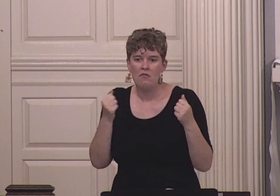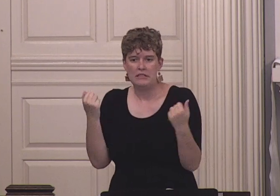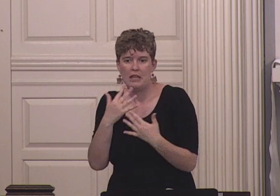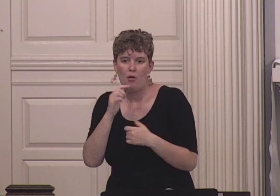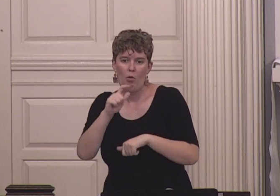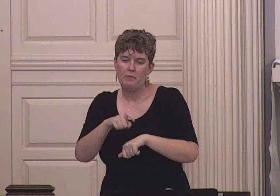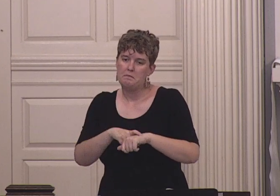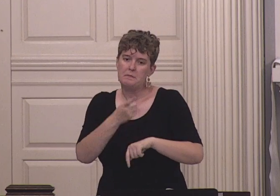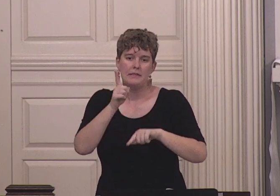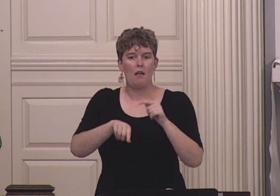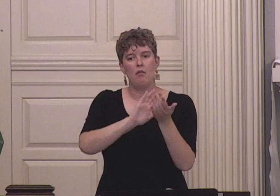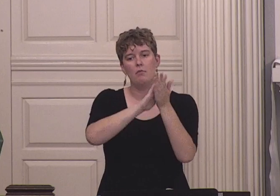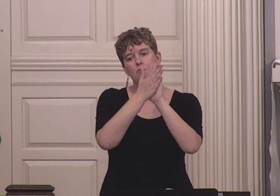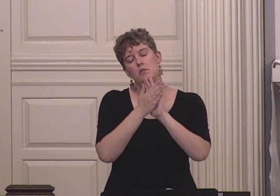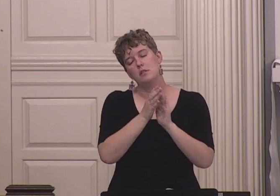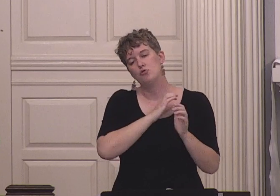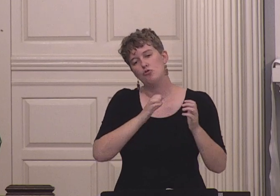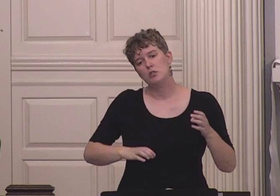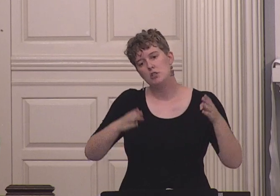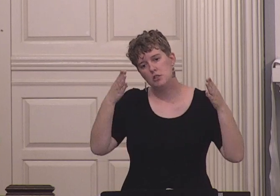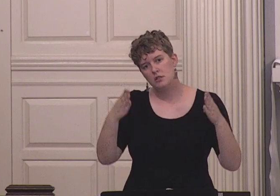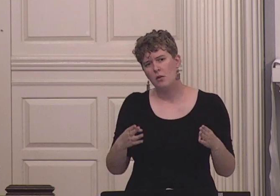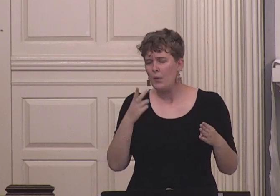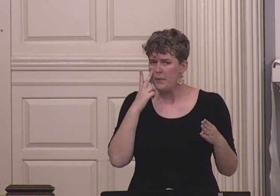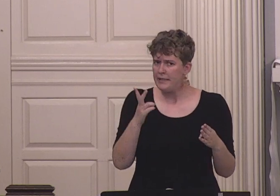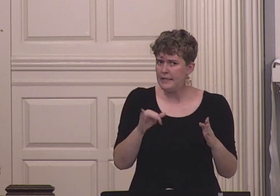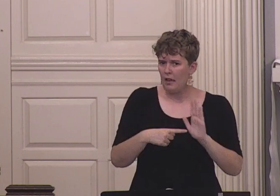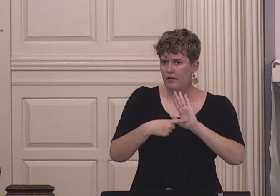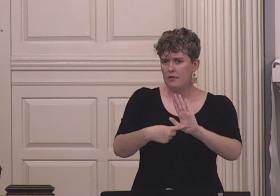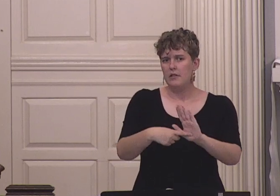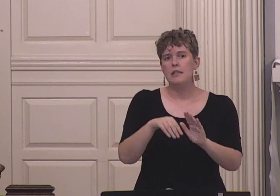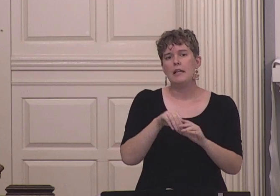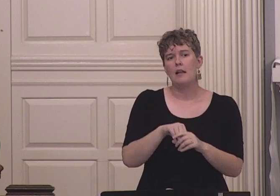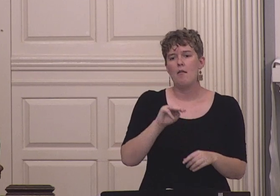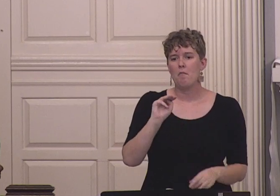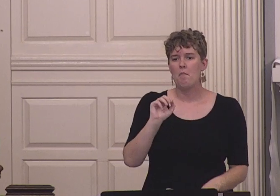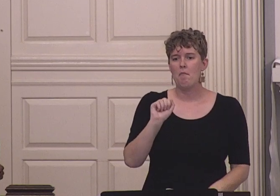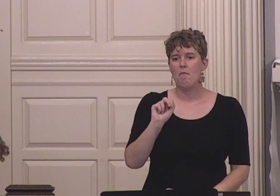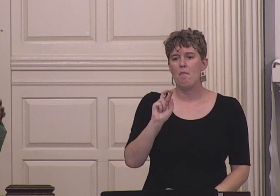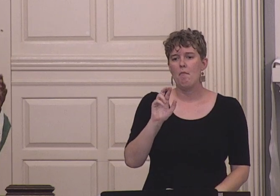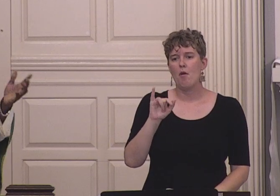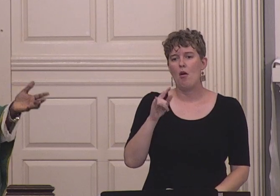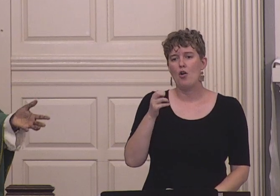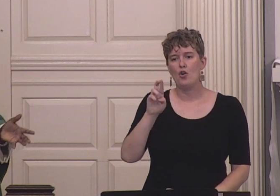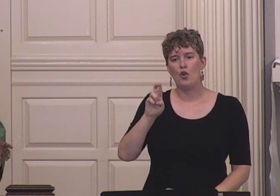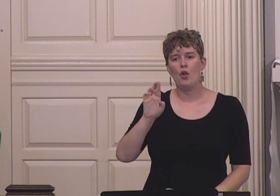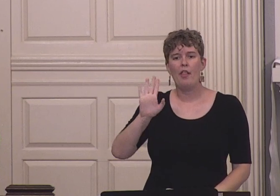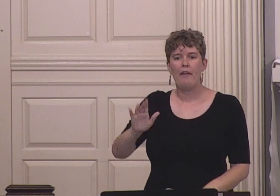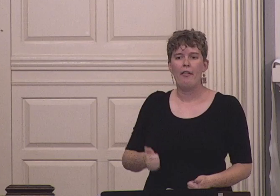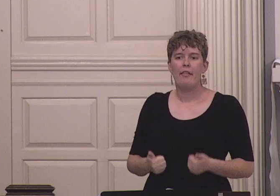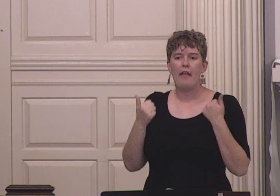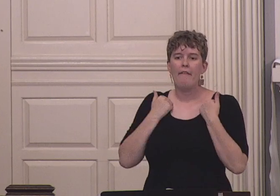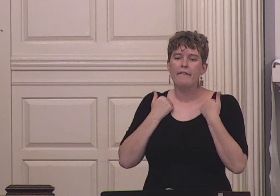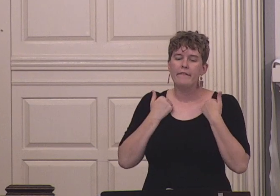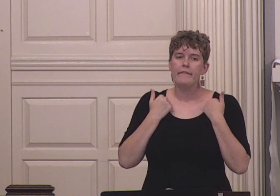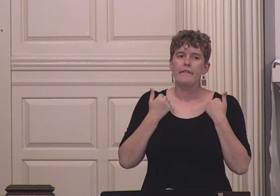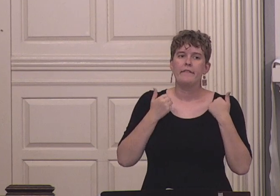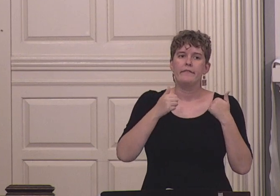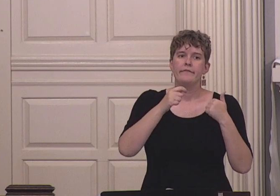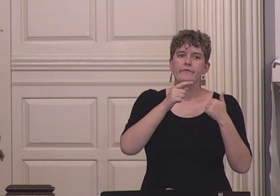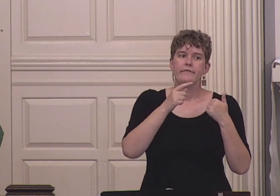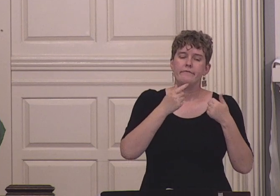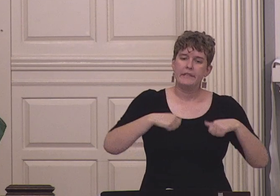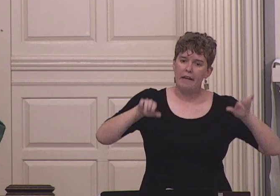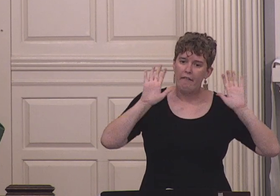We have seen that reflected in the life of the martyrs. shedding their blood.